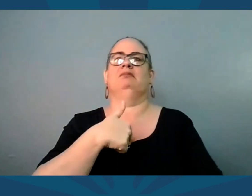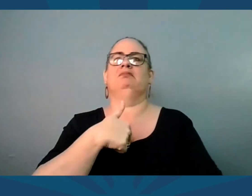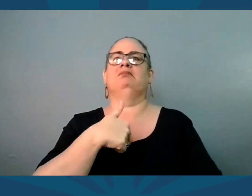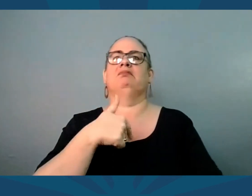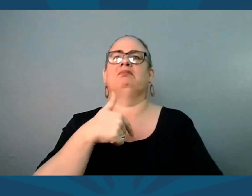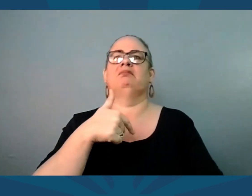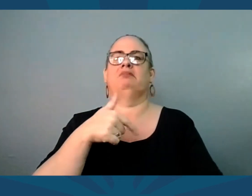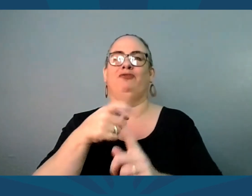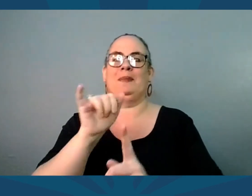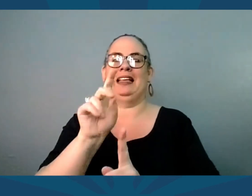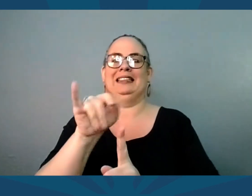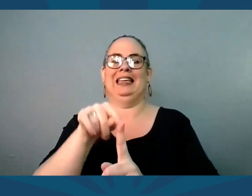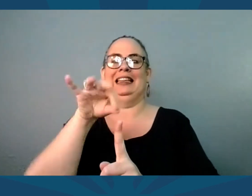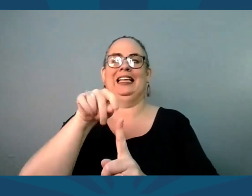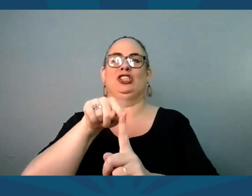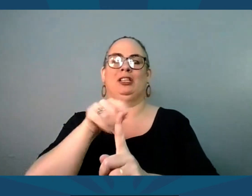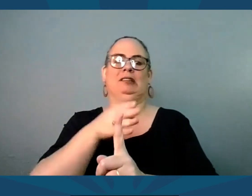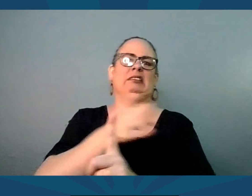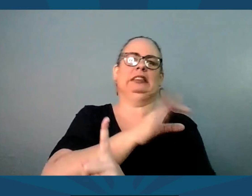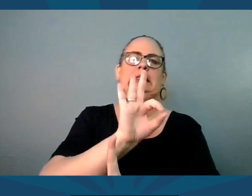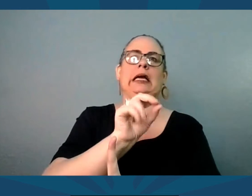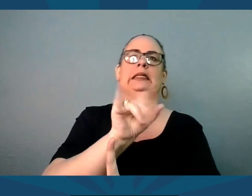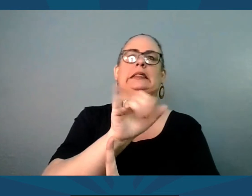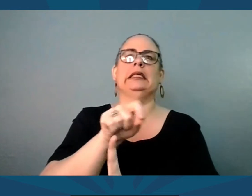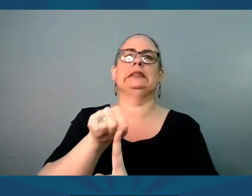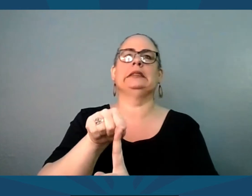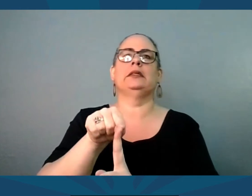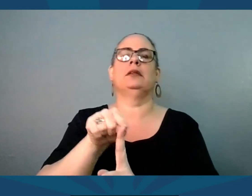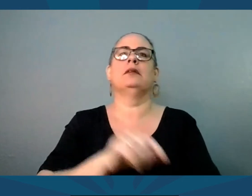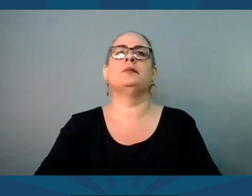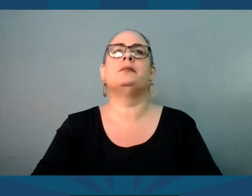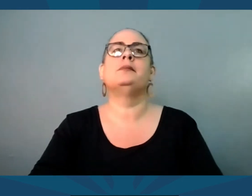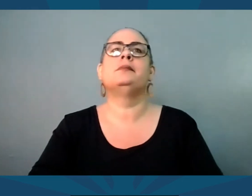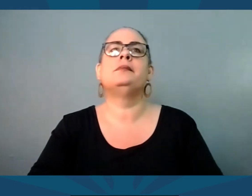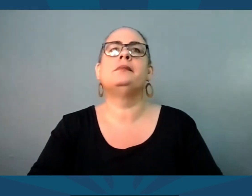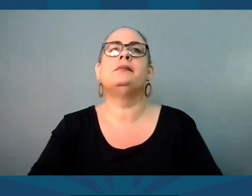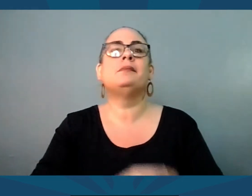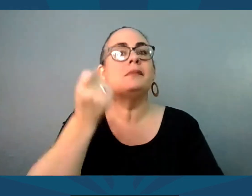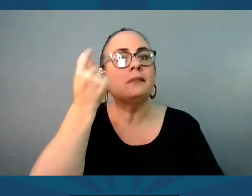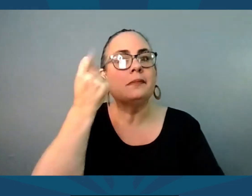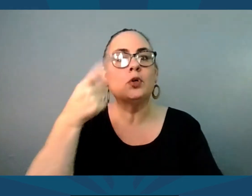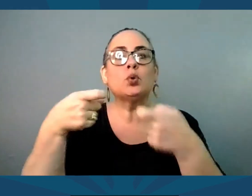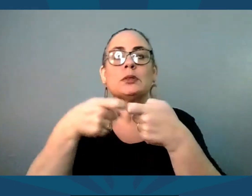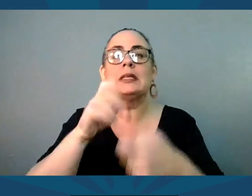utility bill of the elector that is dated within 90 days of the date of the election.